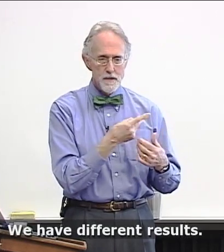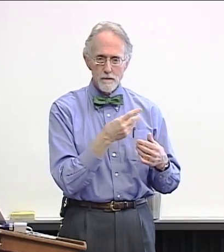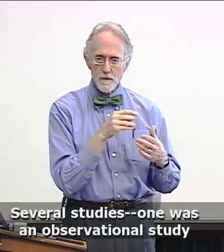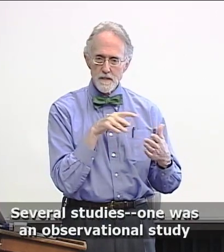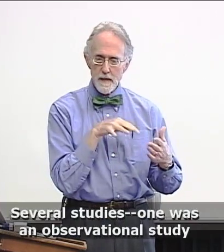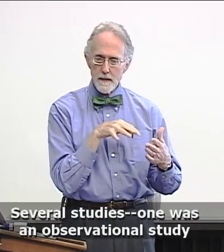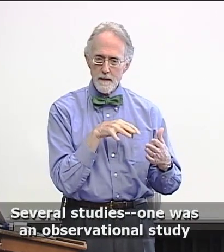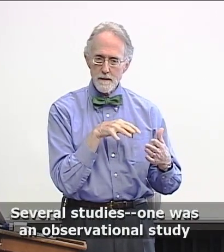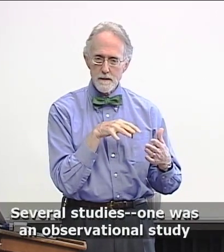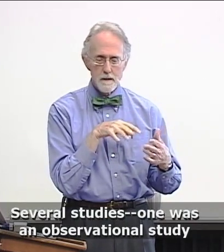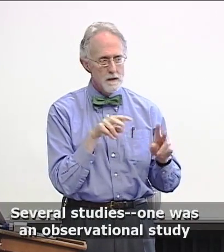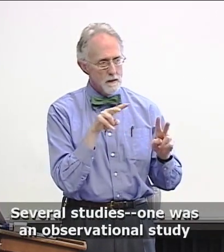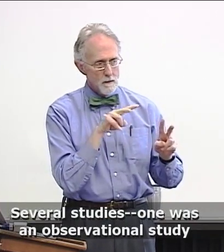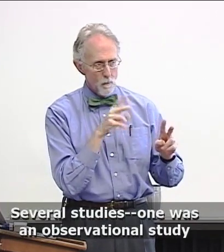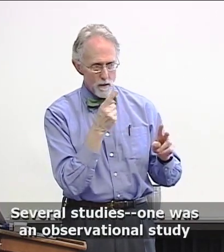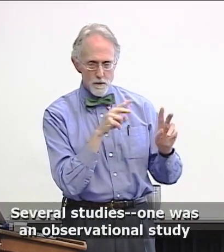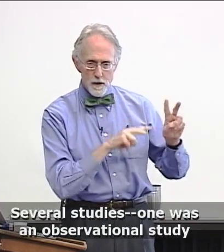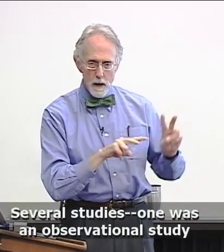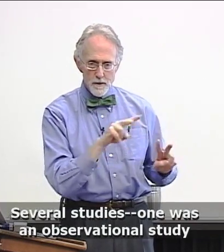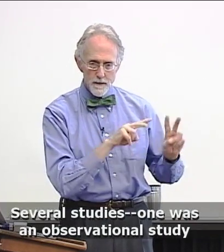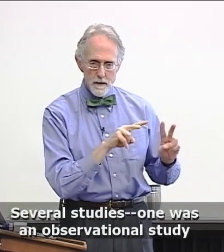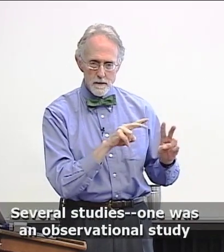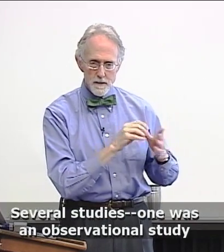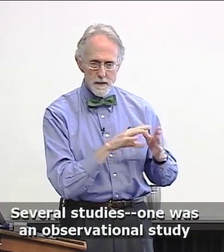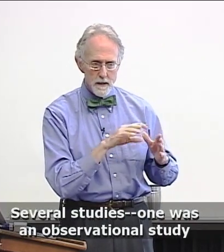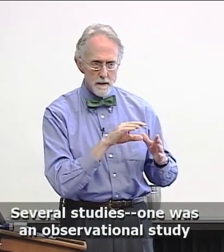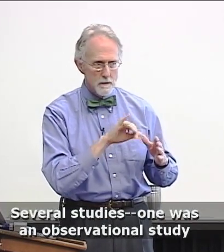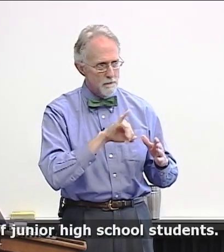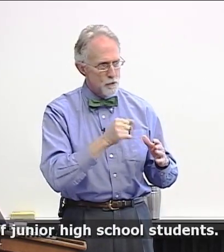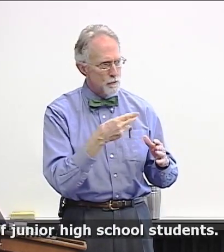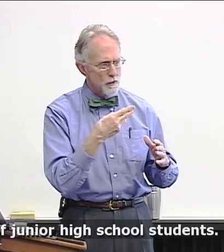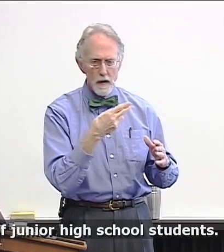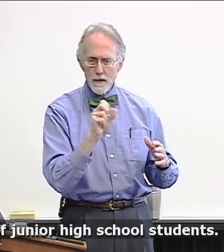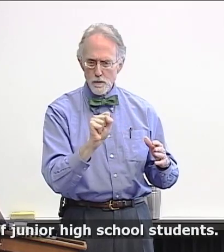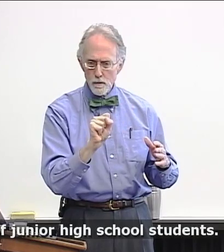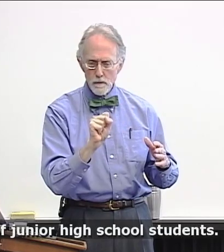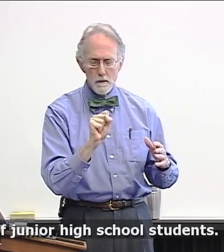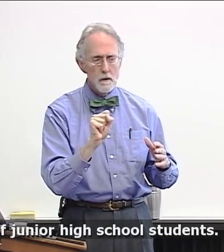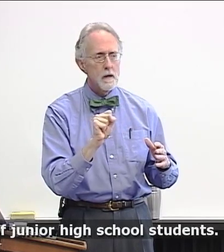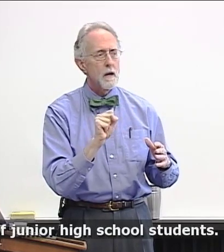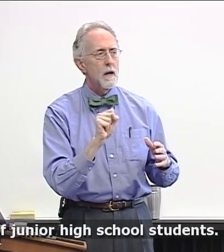Several studies. One was an observational study of junior high school.